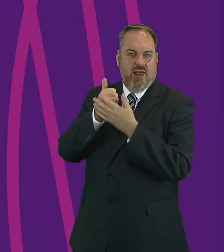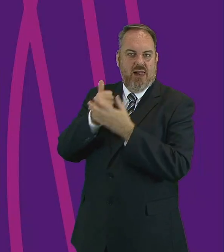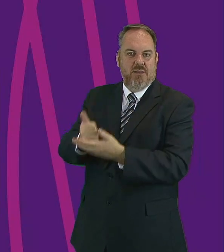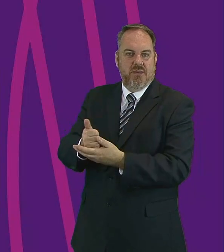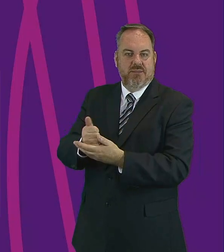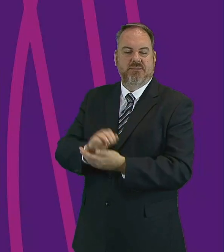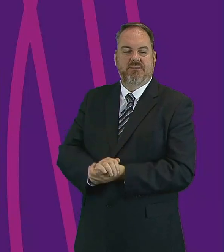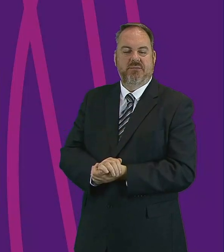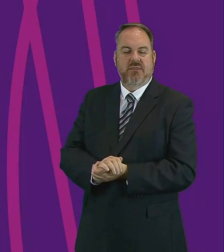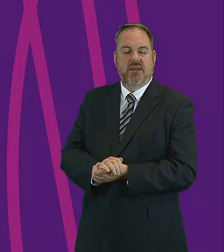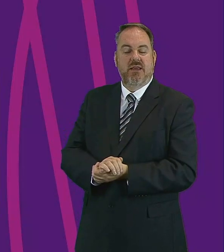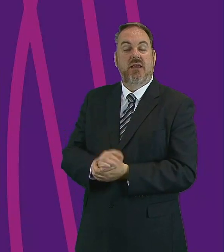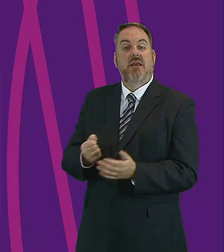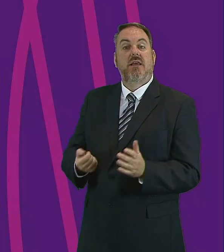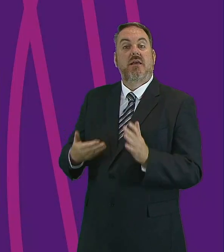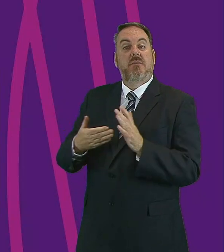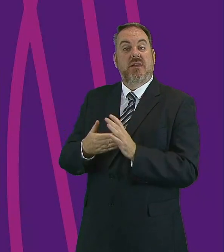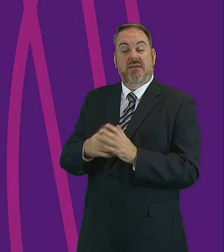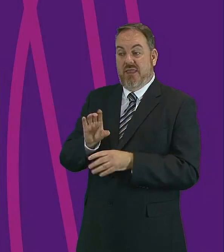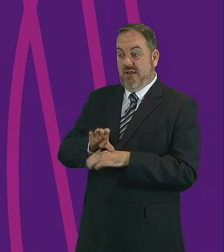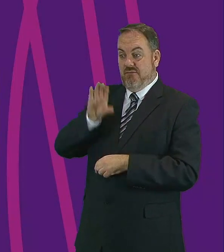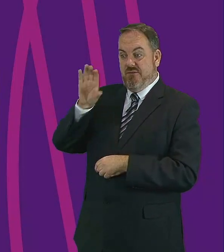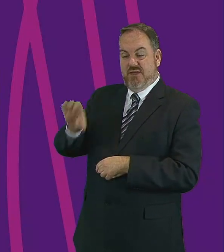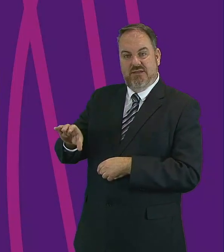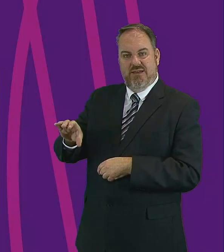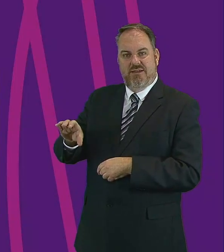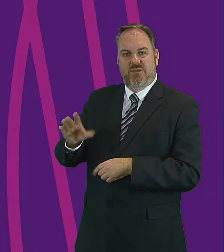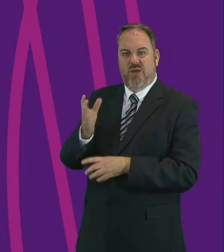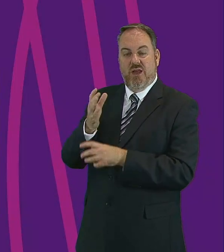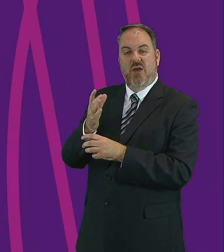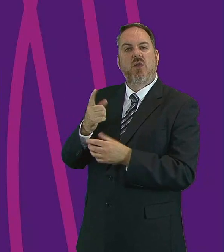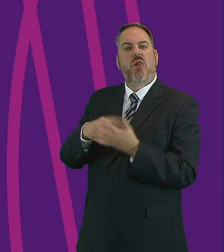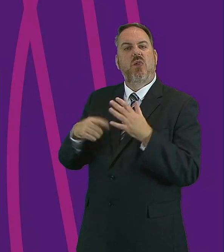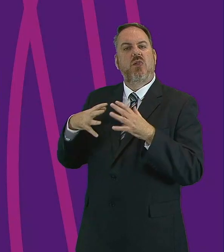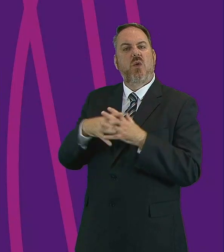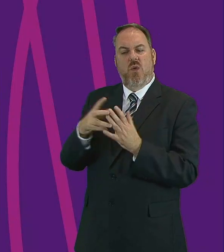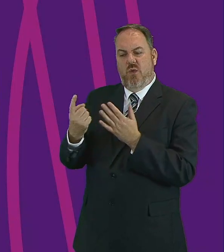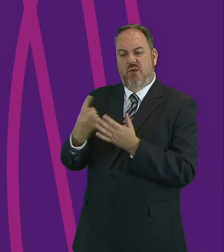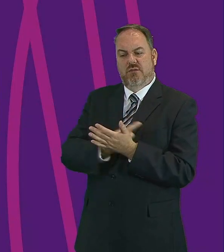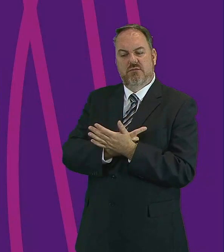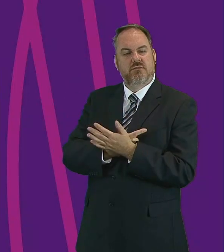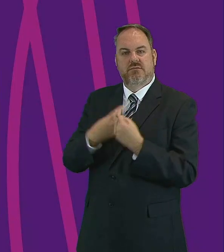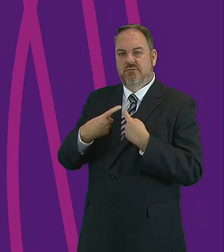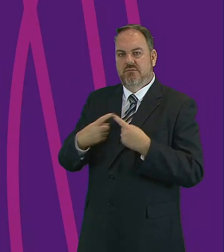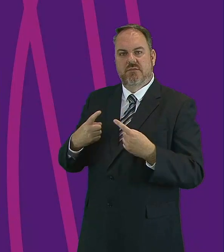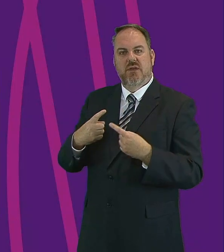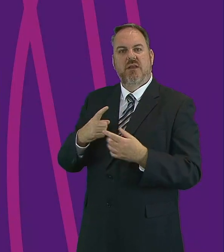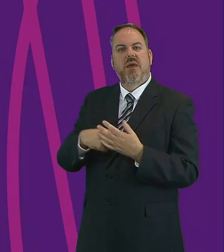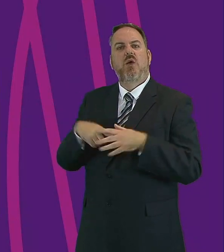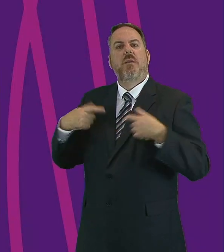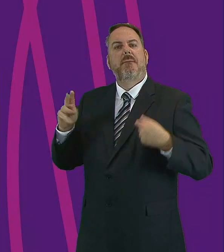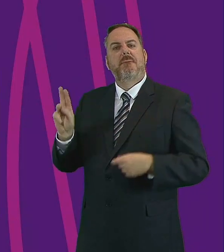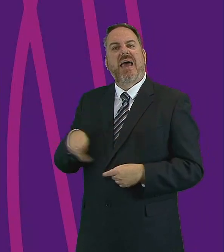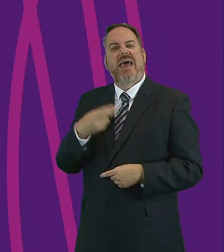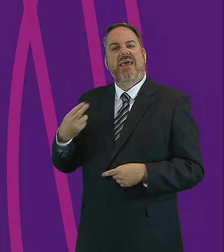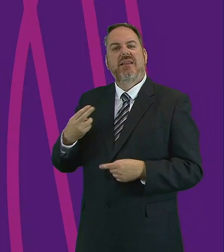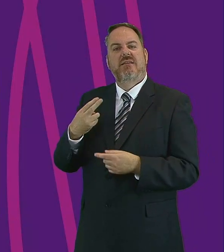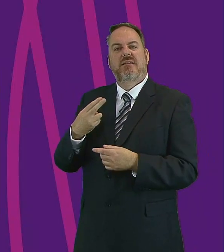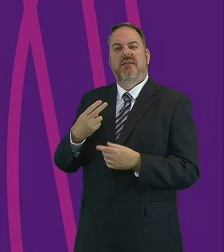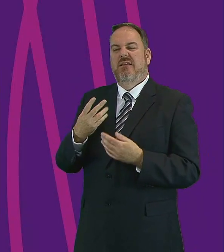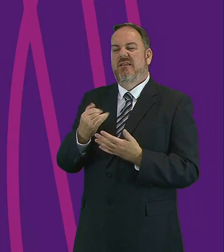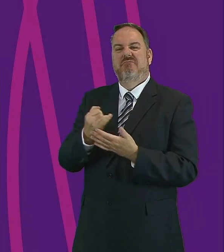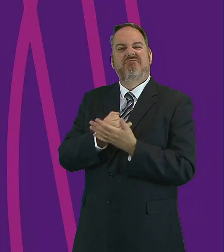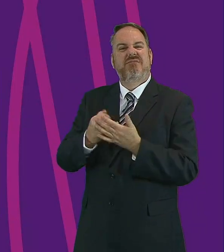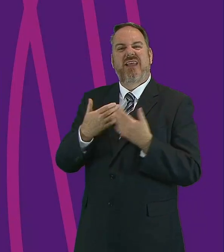unhealthy weight. Obviously, we had to put on hold legislation around unhealthy promotions. We want to get that back on